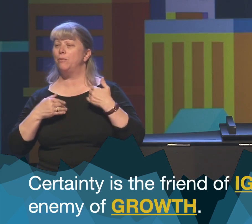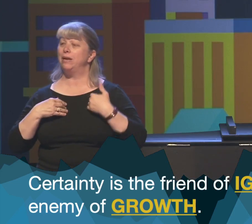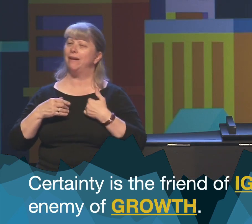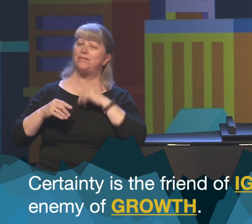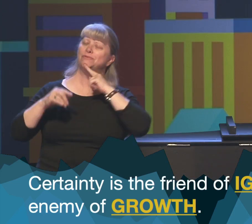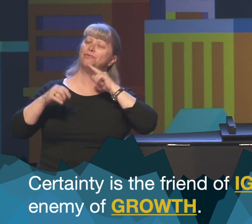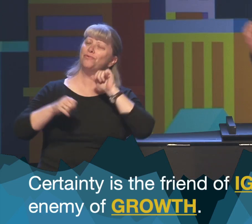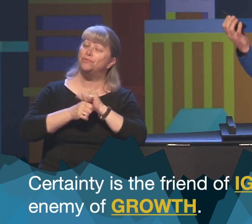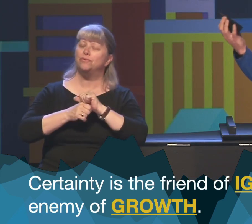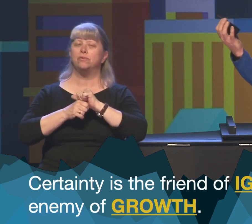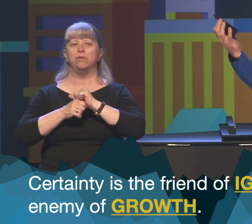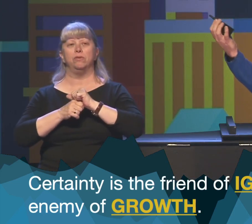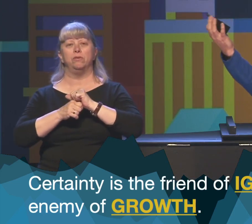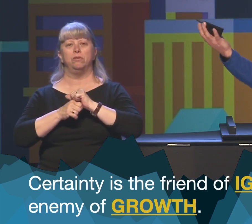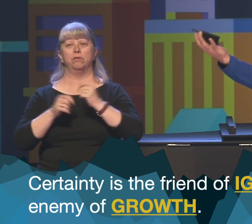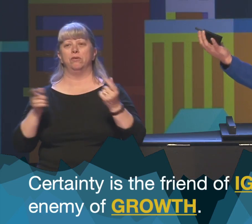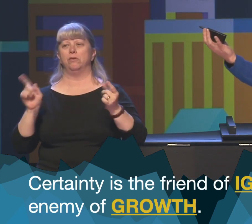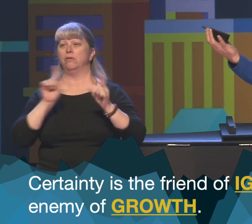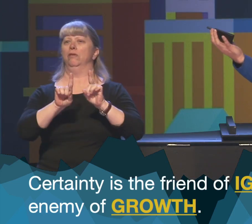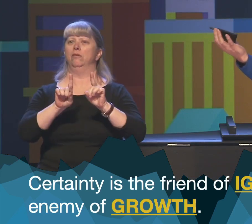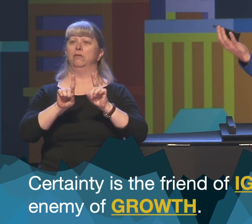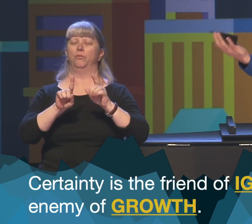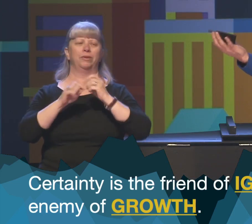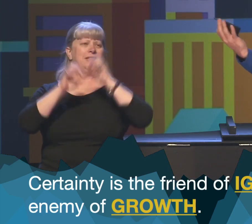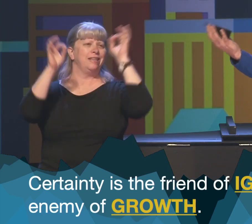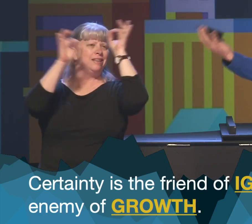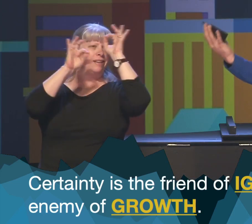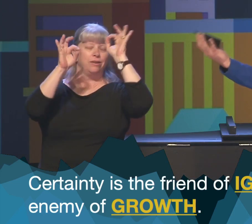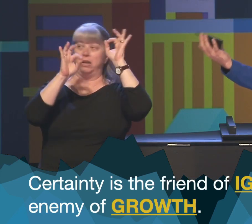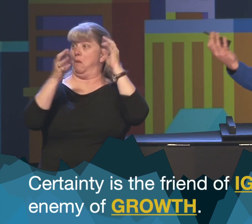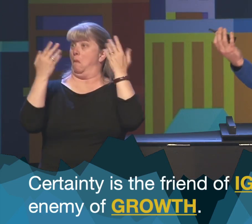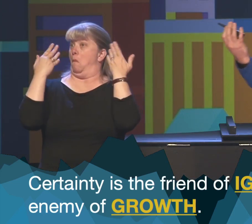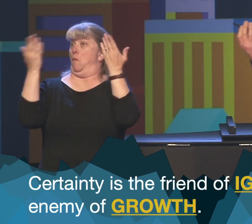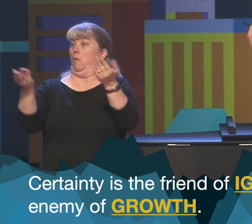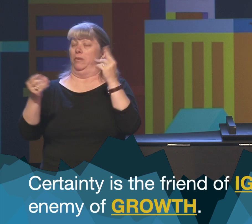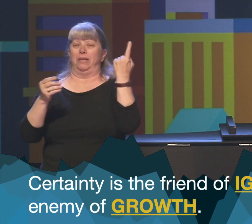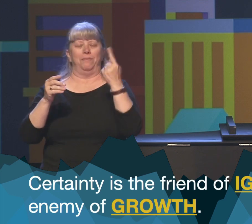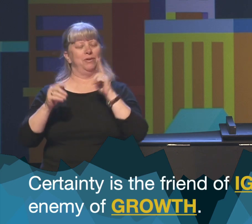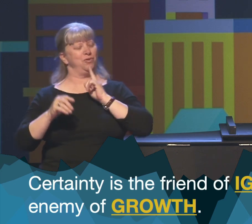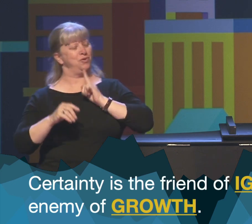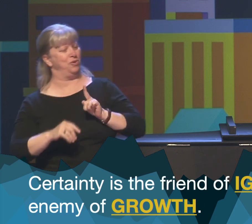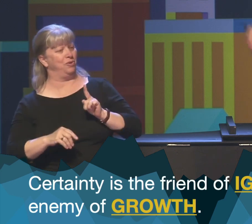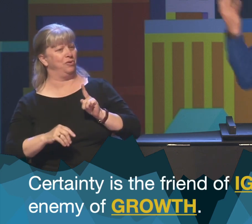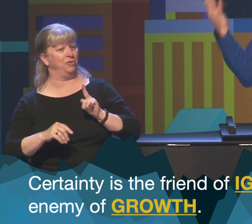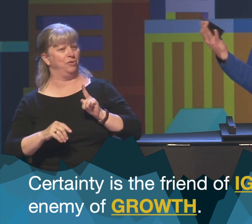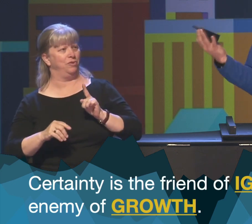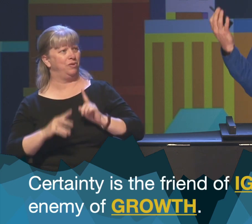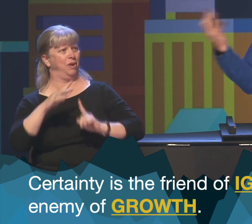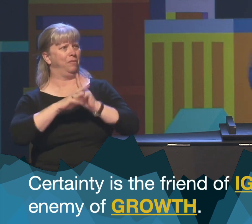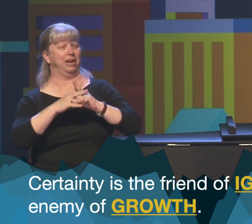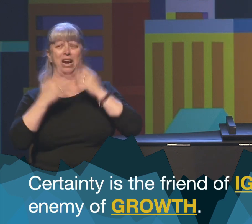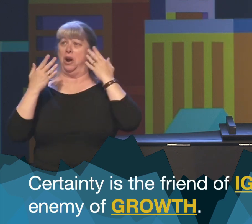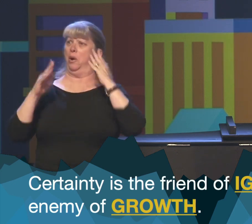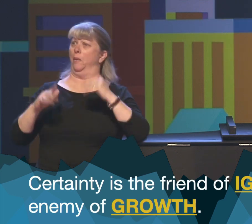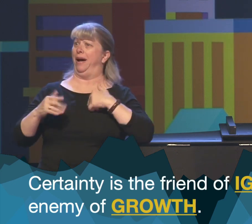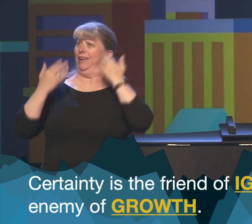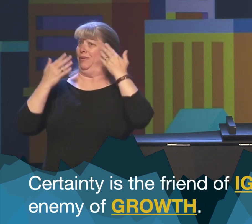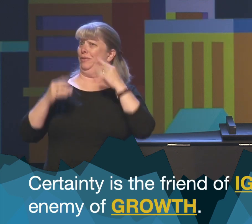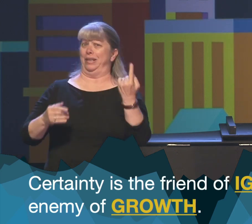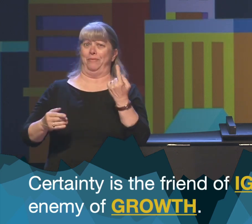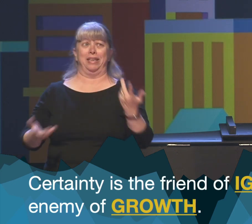certainty coming alongside of ignorance, right? Ignorance is just not knowing something, but certainty presents itself, and then we don't know that we don't know